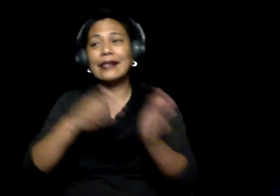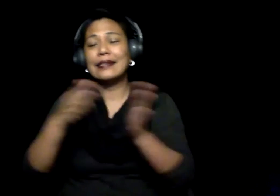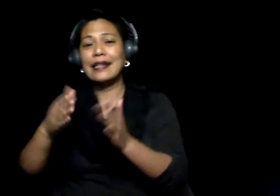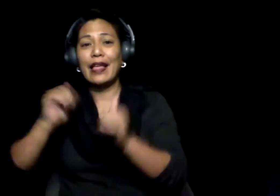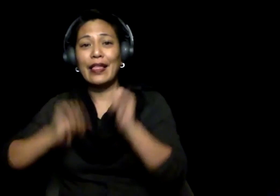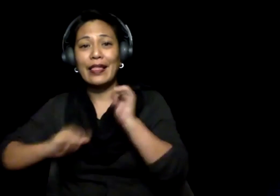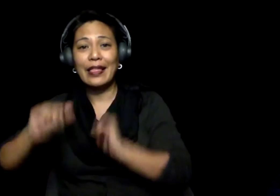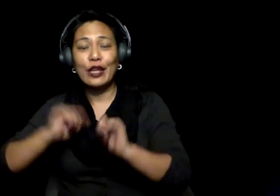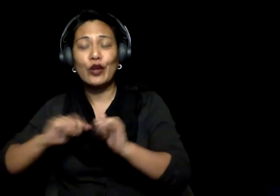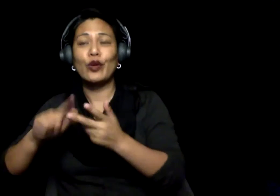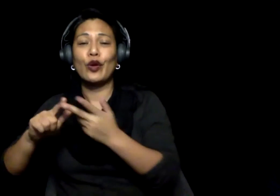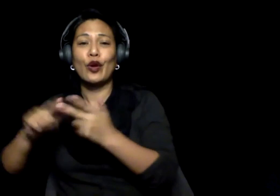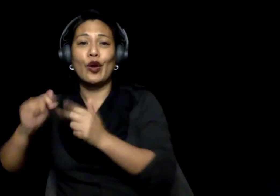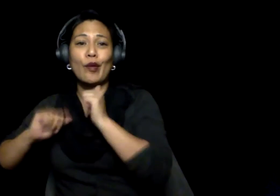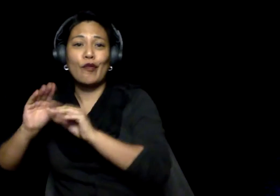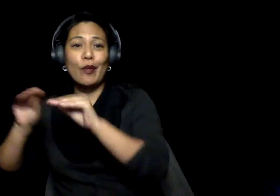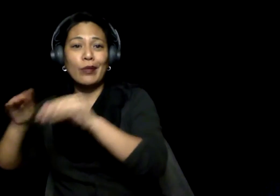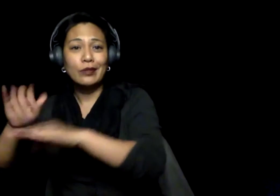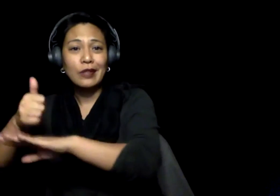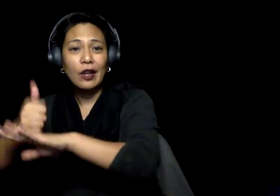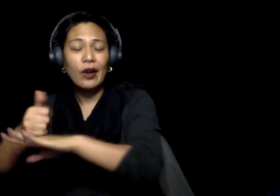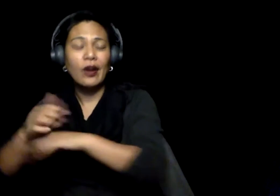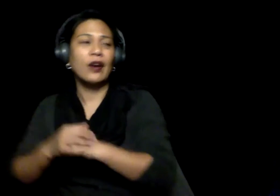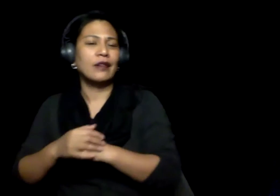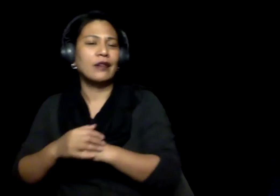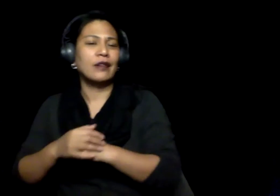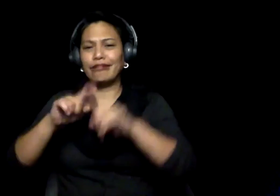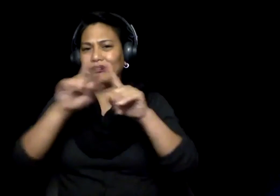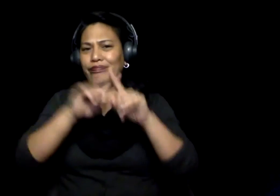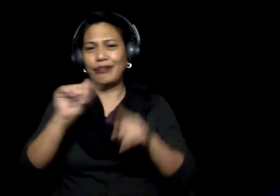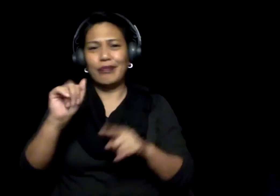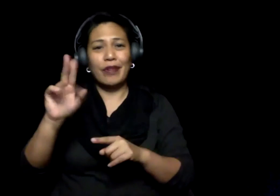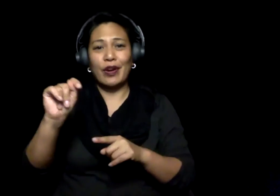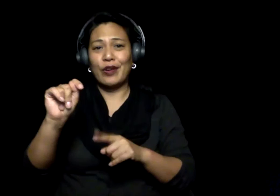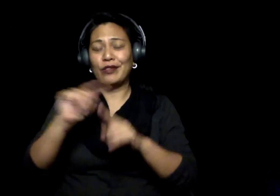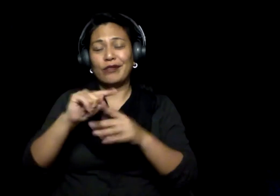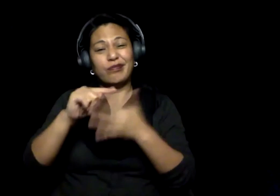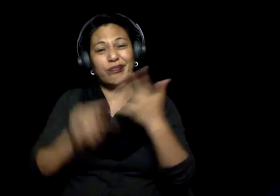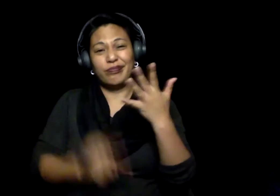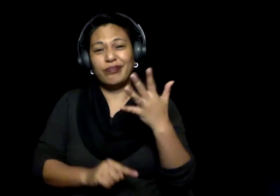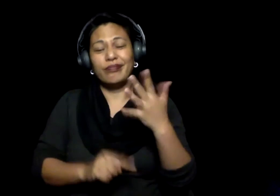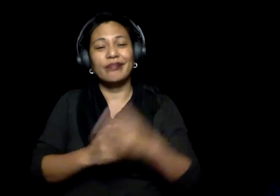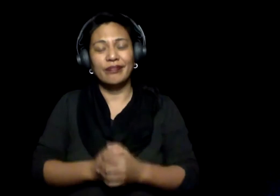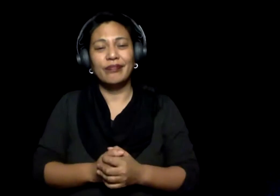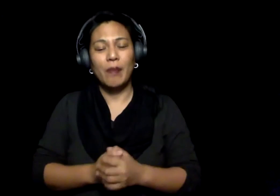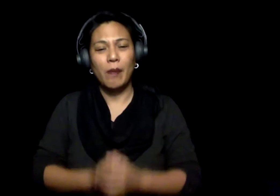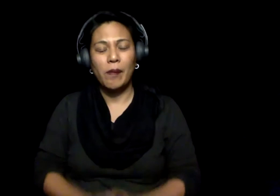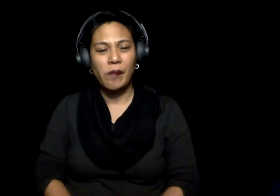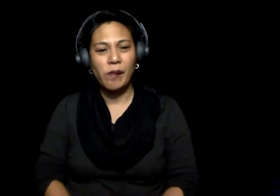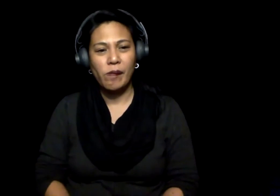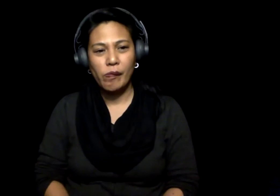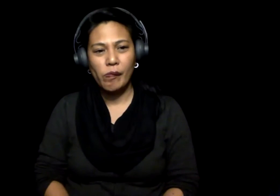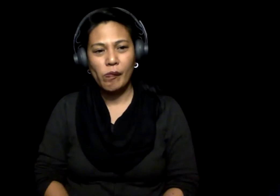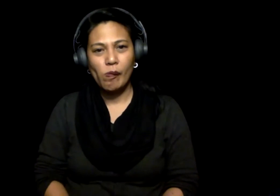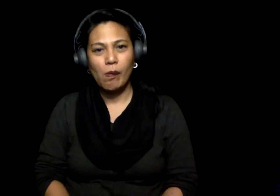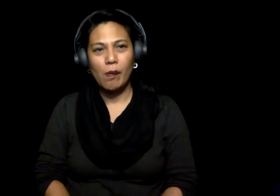performance art, all kinds of different things that people have been doing as part of this program.